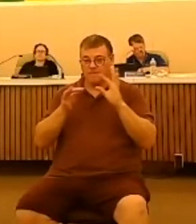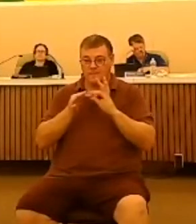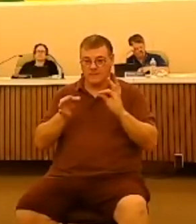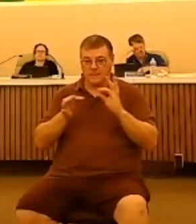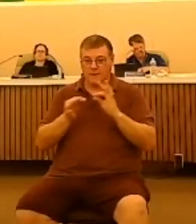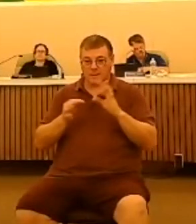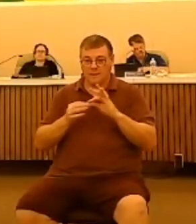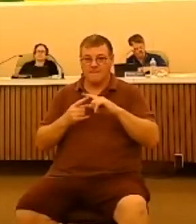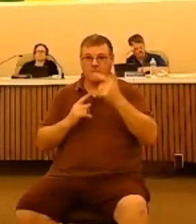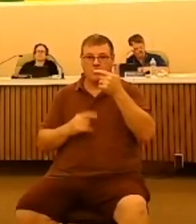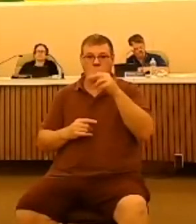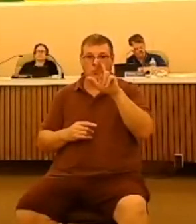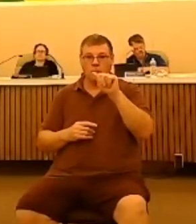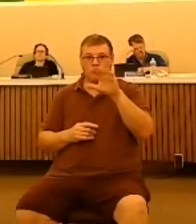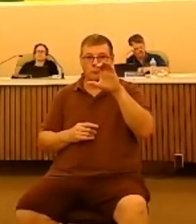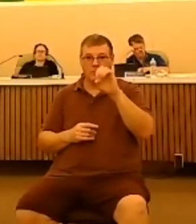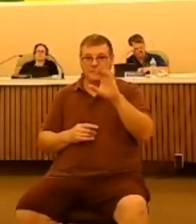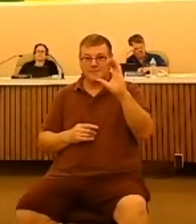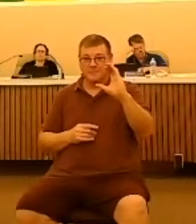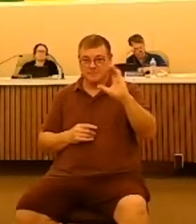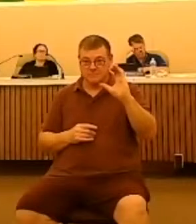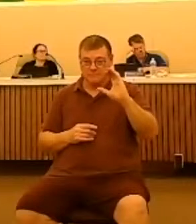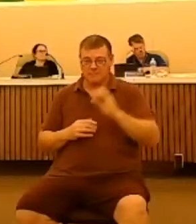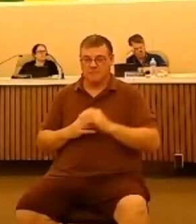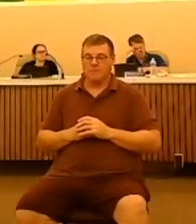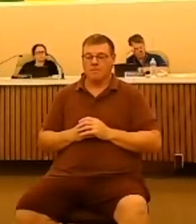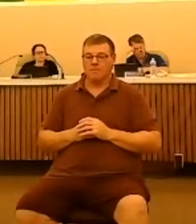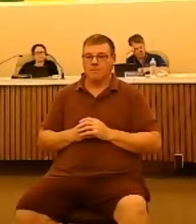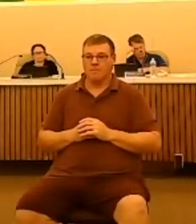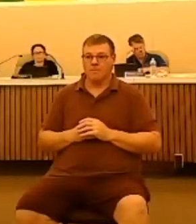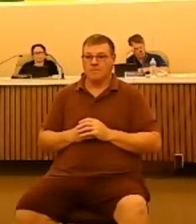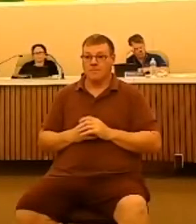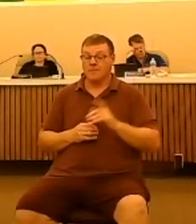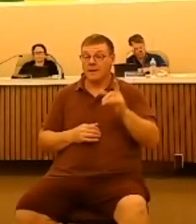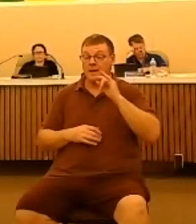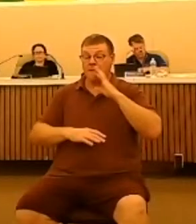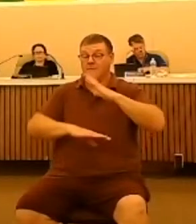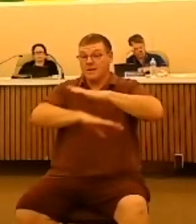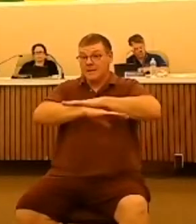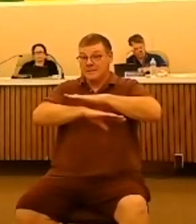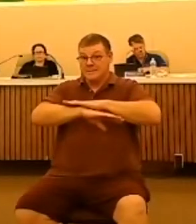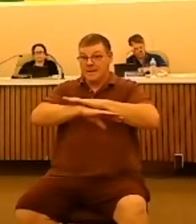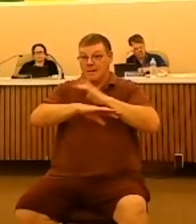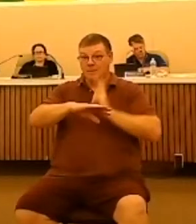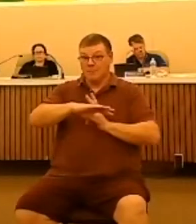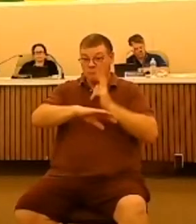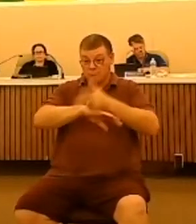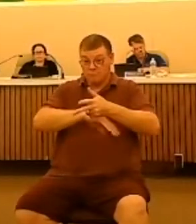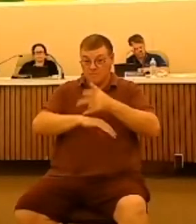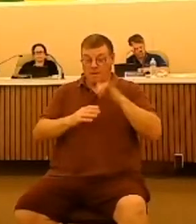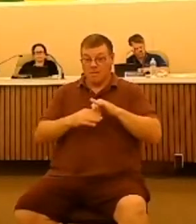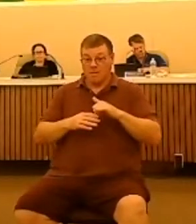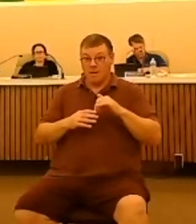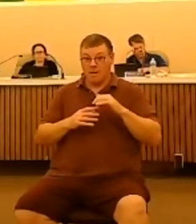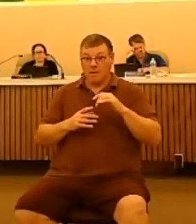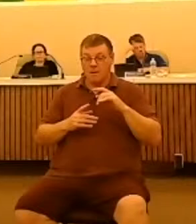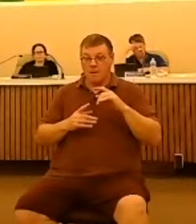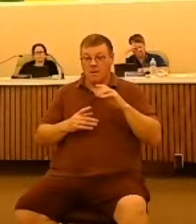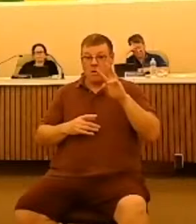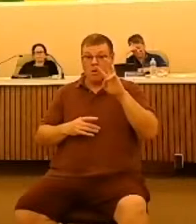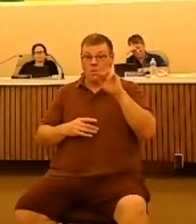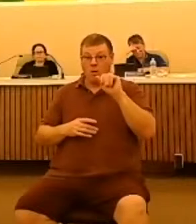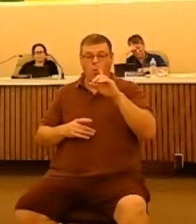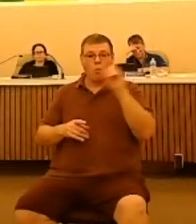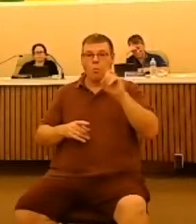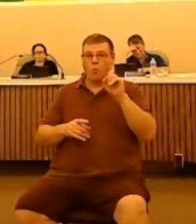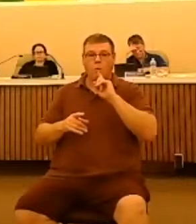from Grace C. They say if the tabletop crosswalk is installed at Authors and Wallman, where